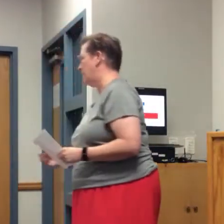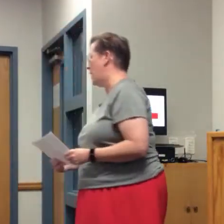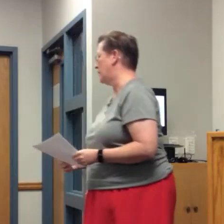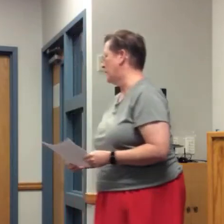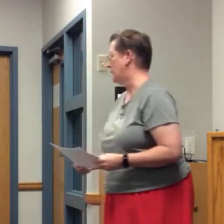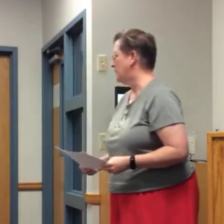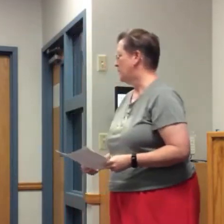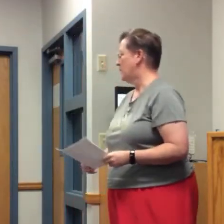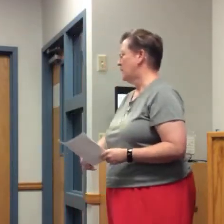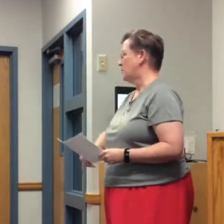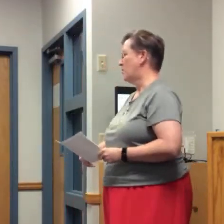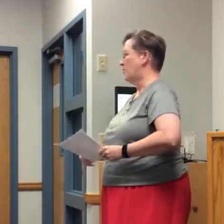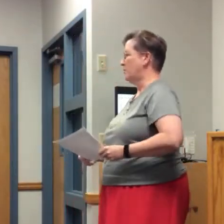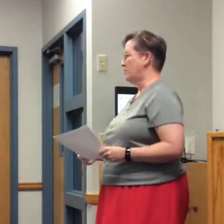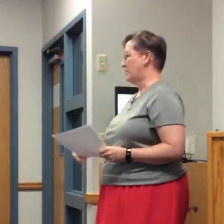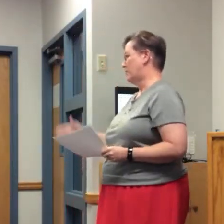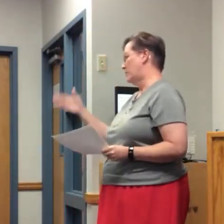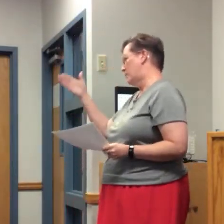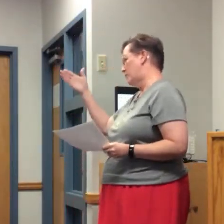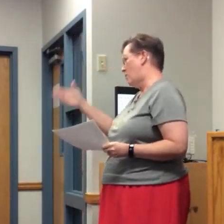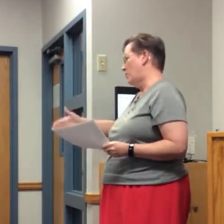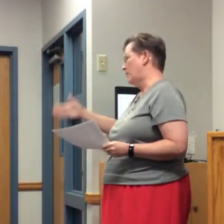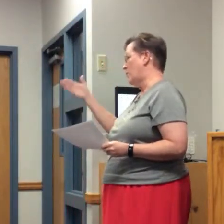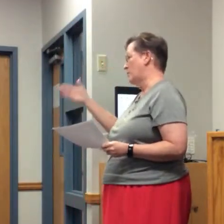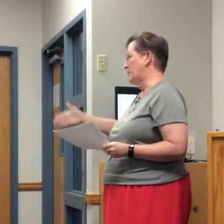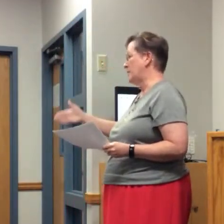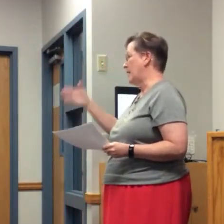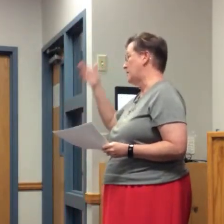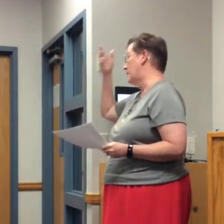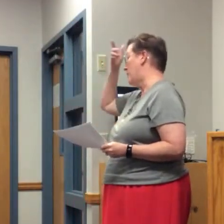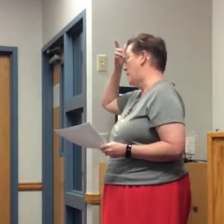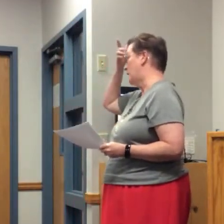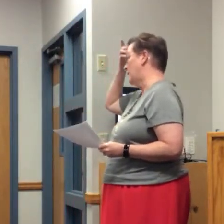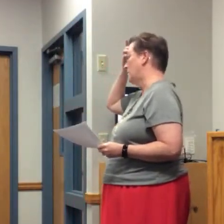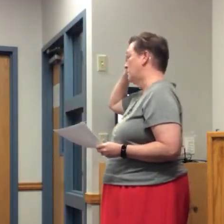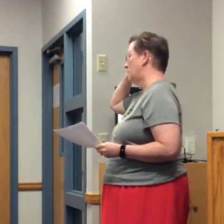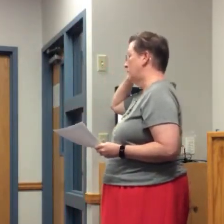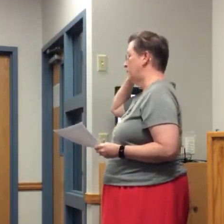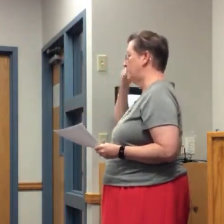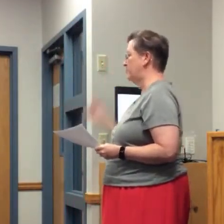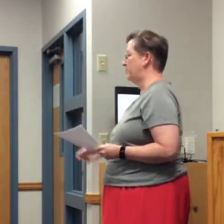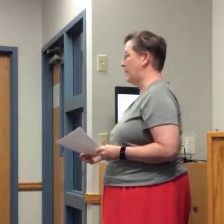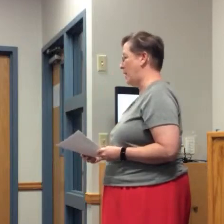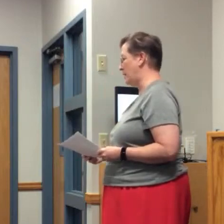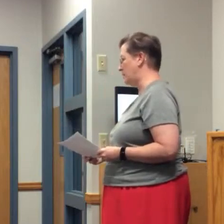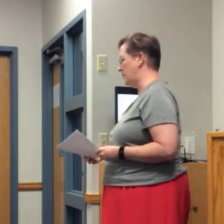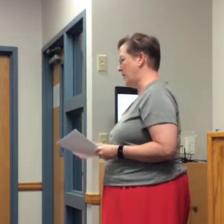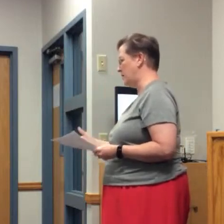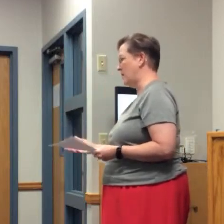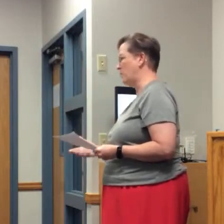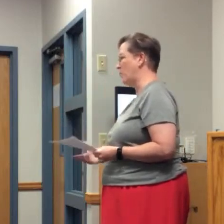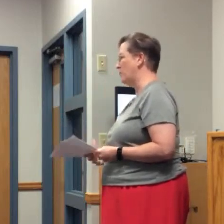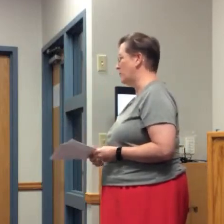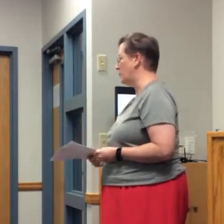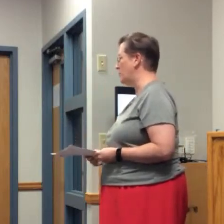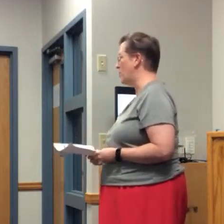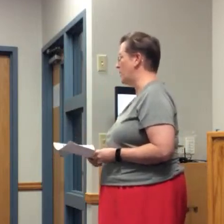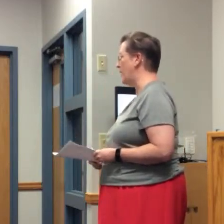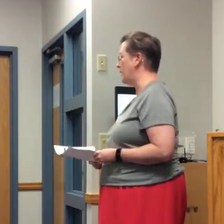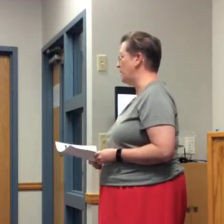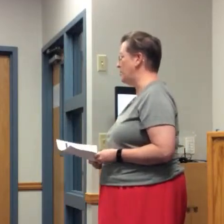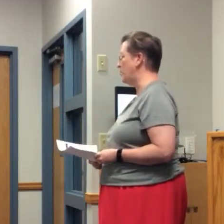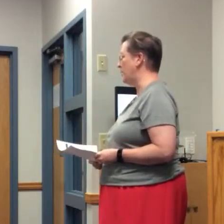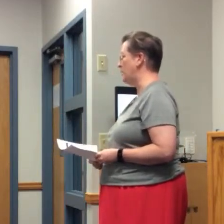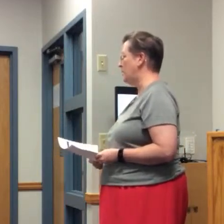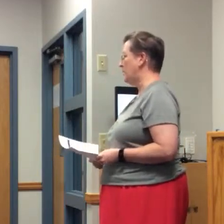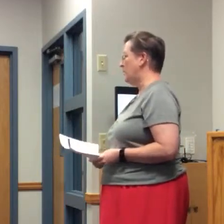transitioning, and modeling. So the goal, of course, is to get to the modeling, but honestly, that's not where we started